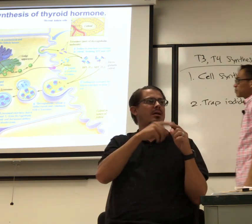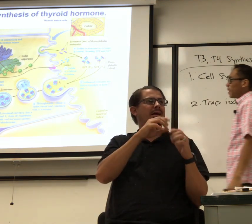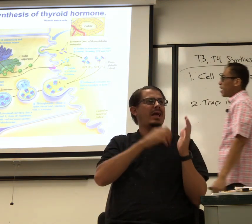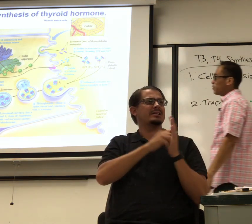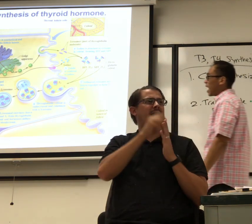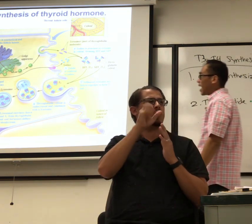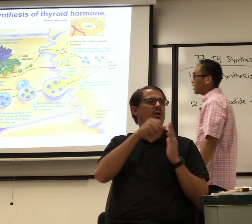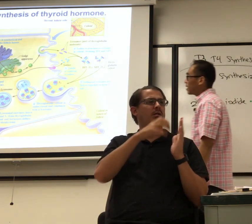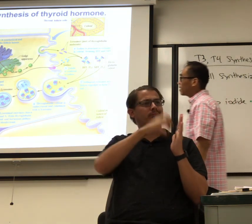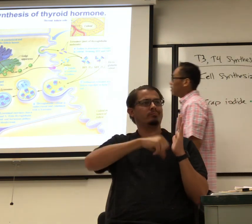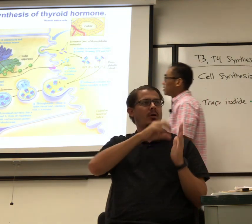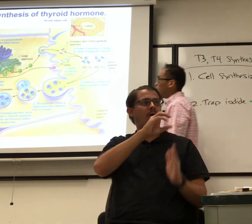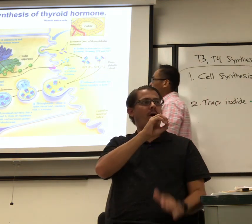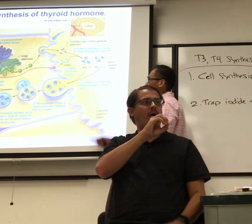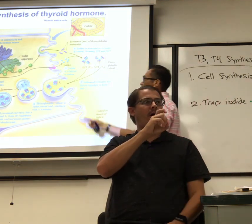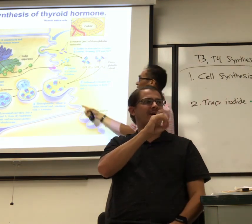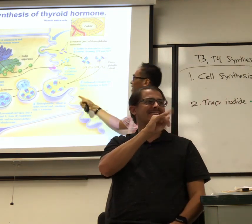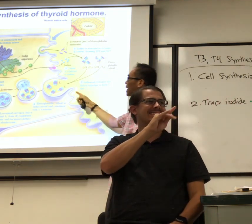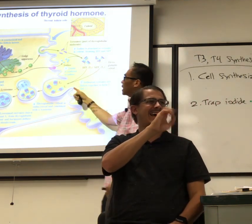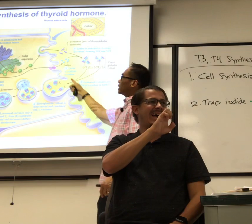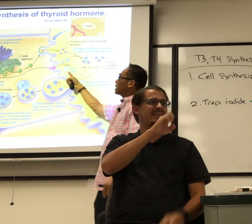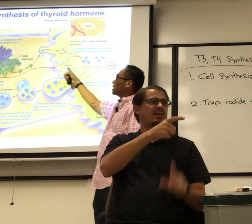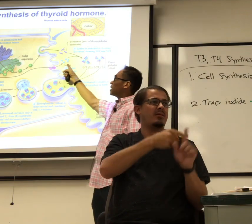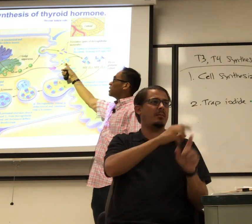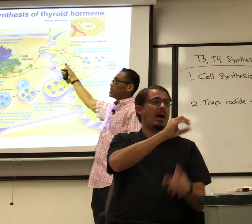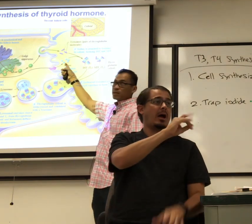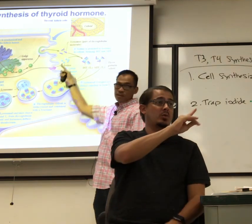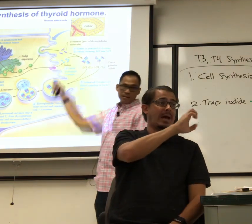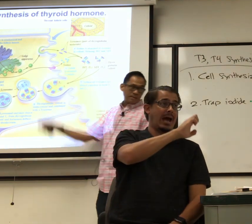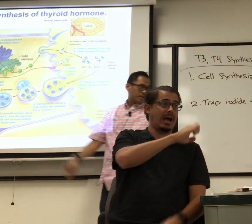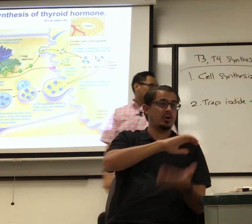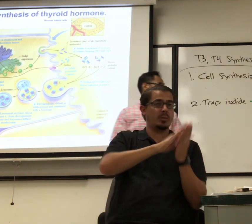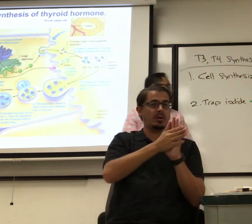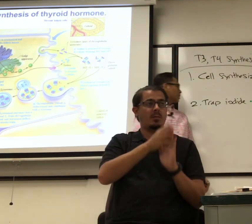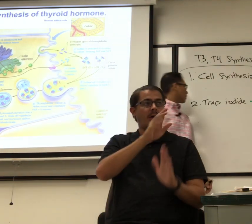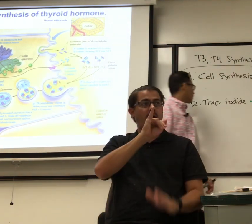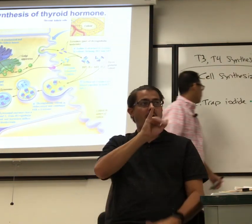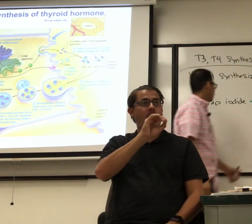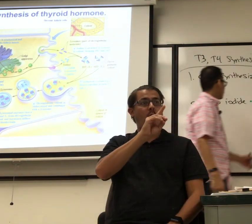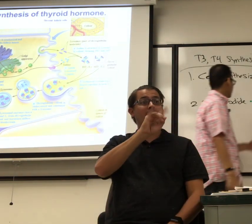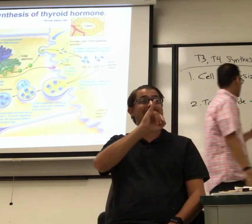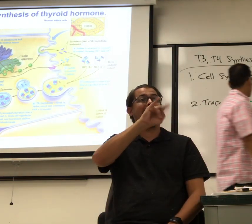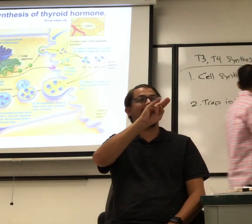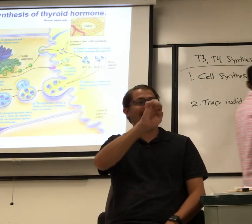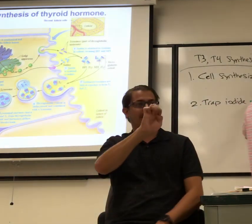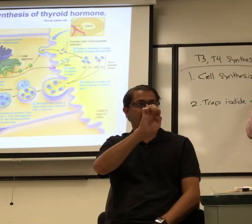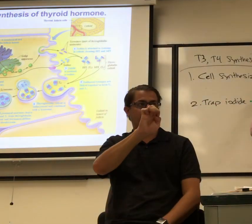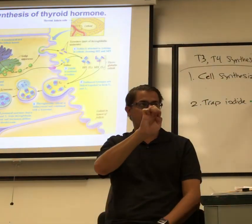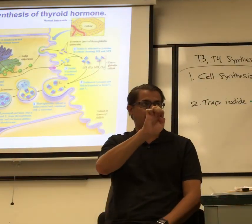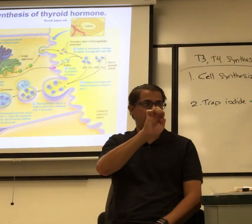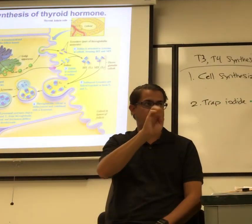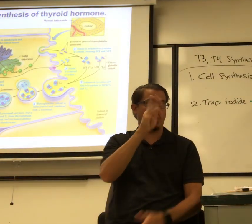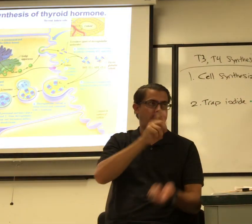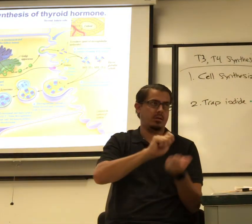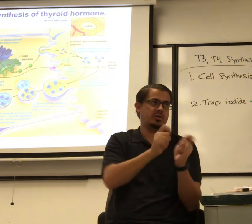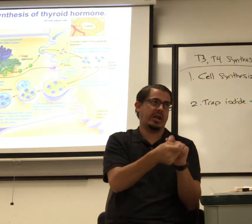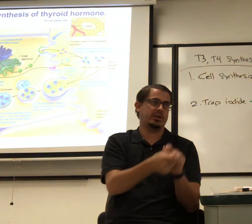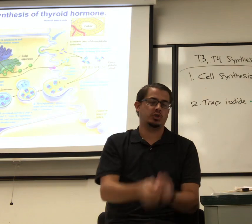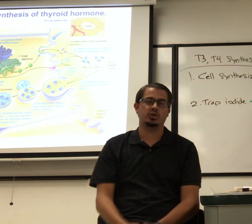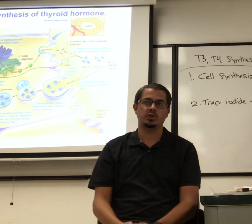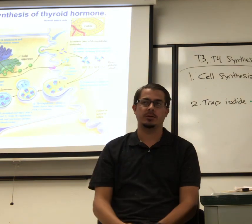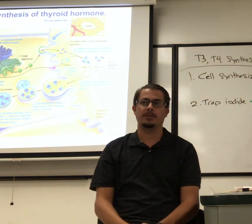They transport it across the cell, and they oxidize it. There's an enzyme that'll oxidize it from iodide to